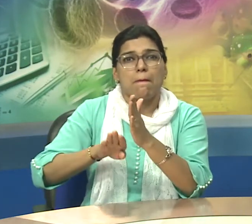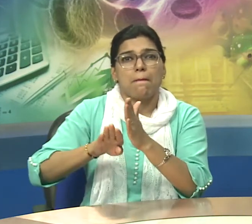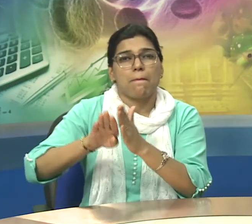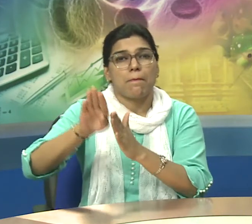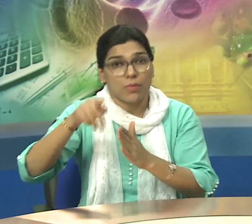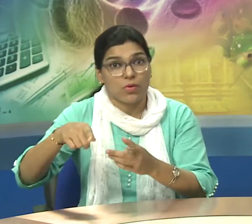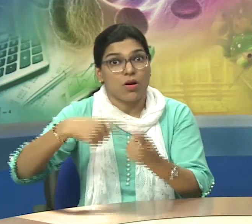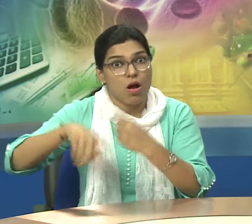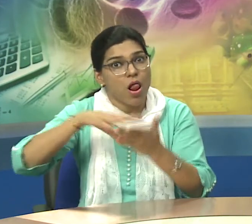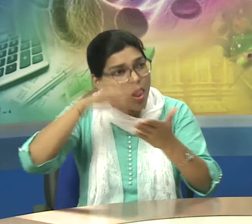So,